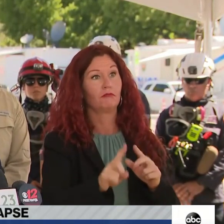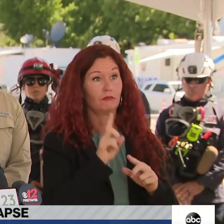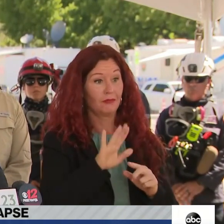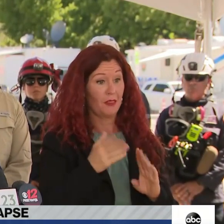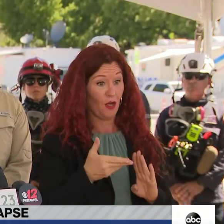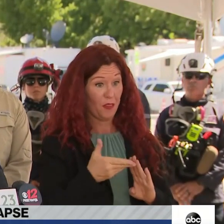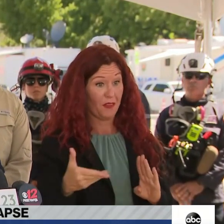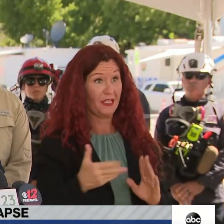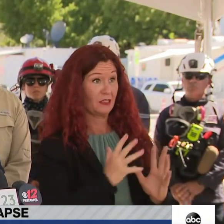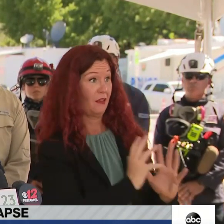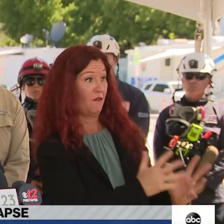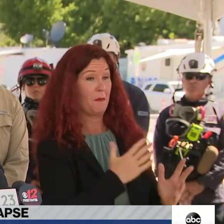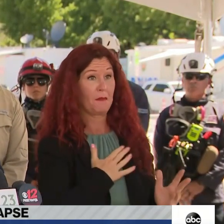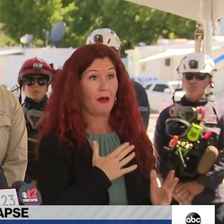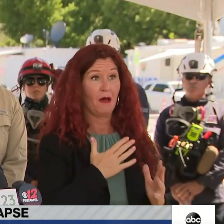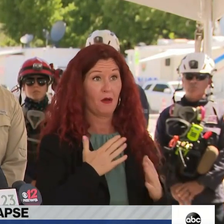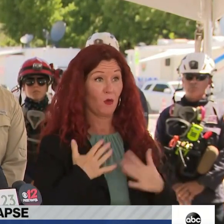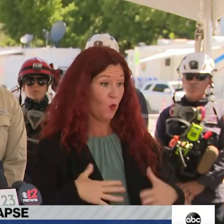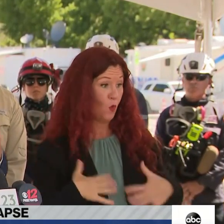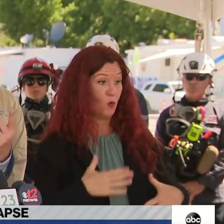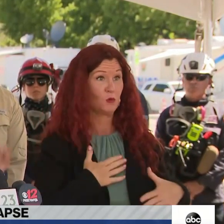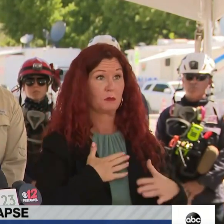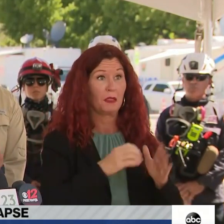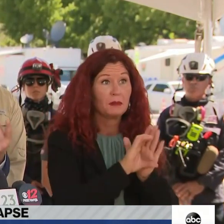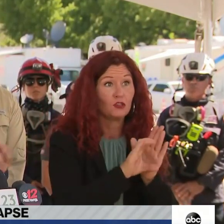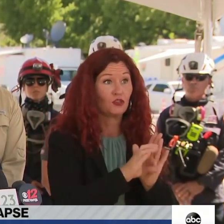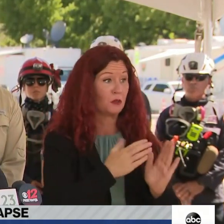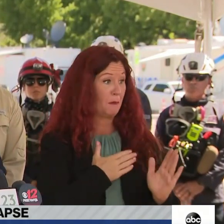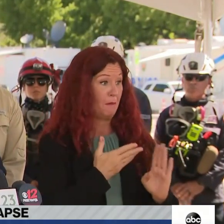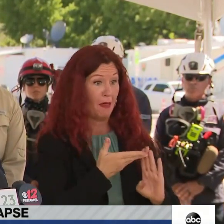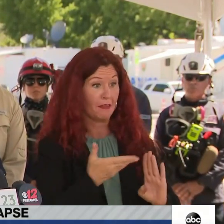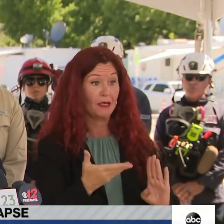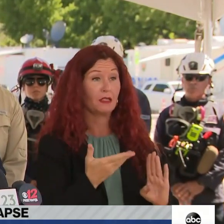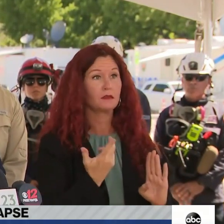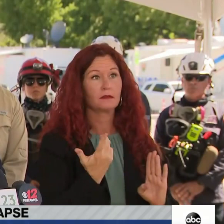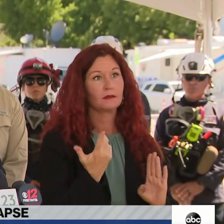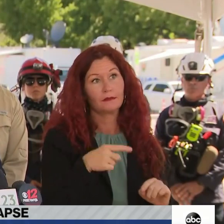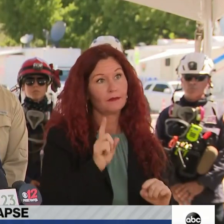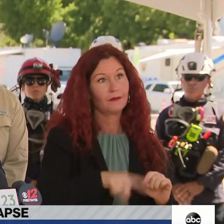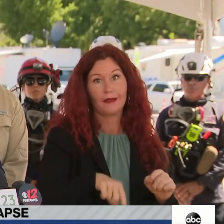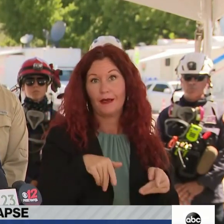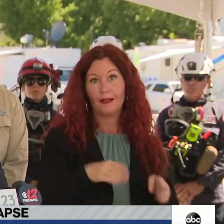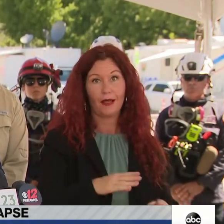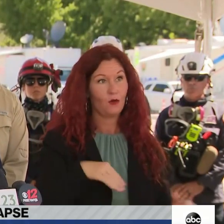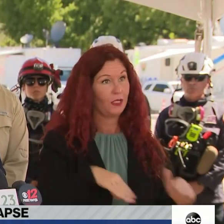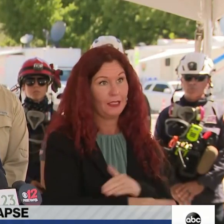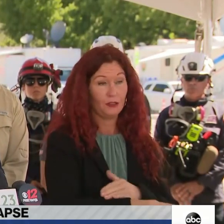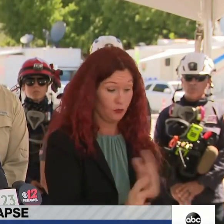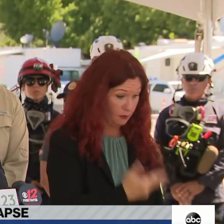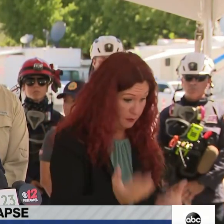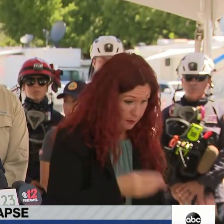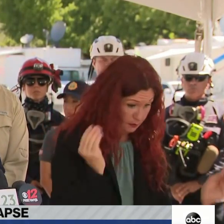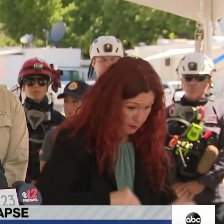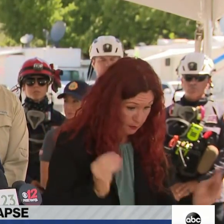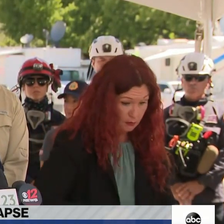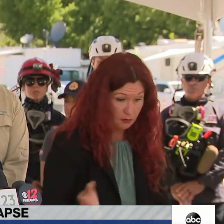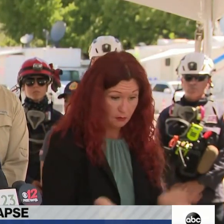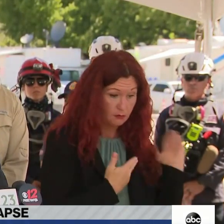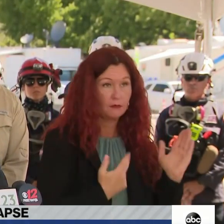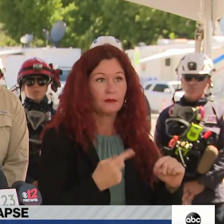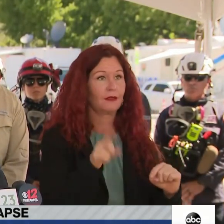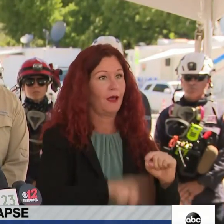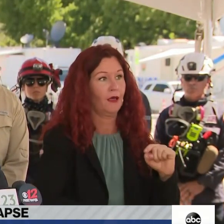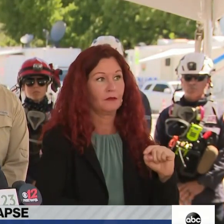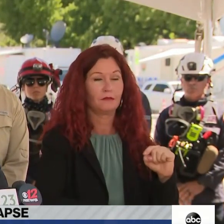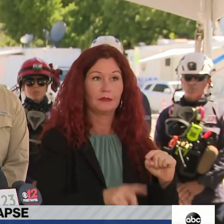very sensitive to that, but I don't think there's any way you could let somebody go up in that building given the shape that it's in now. And so if